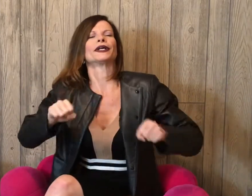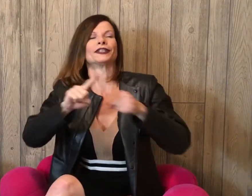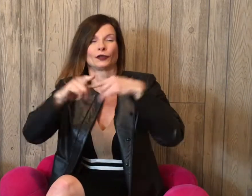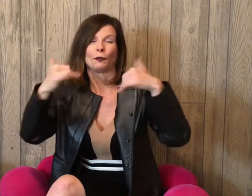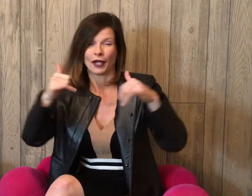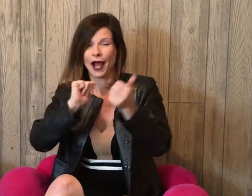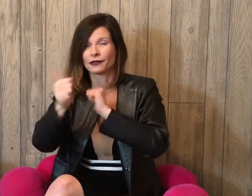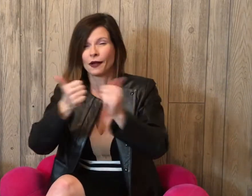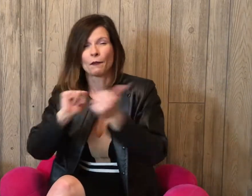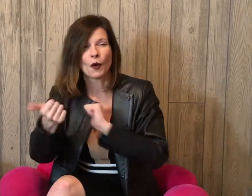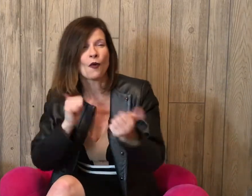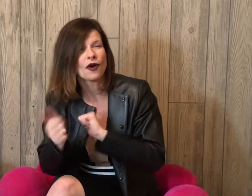play.